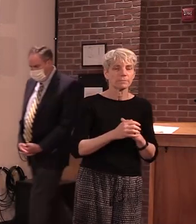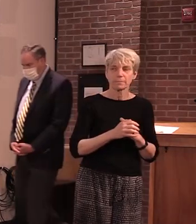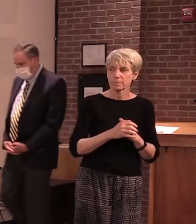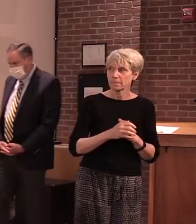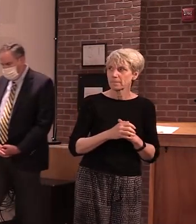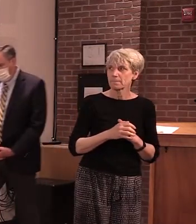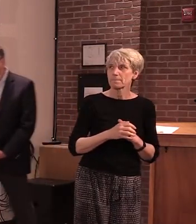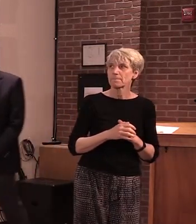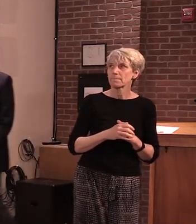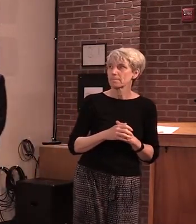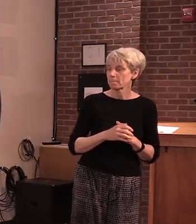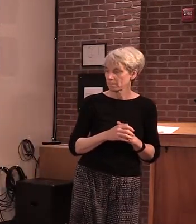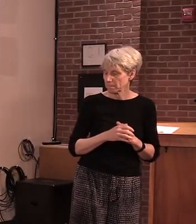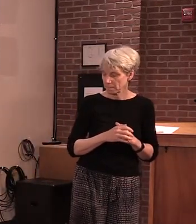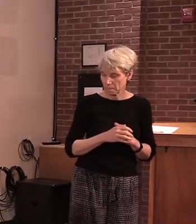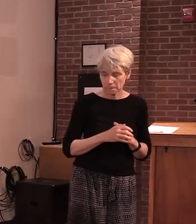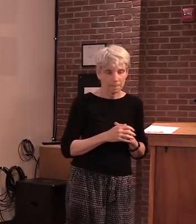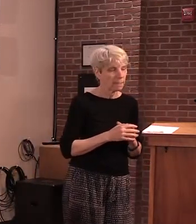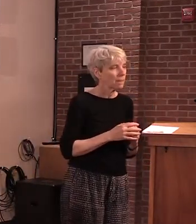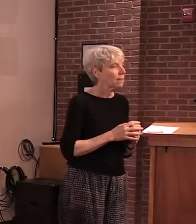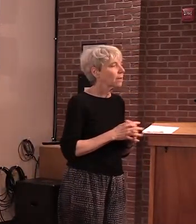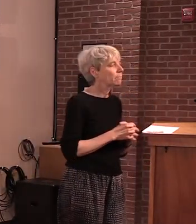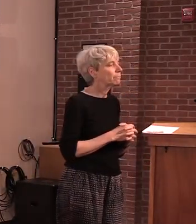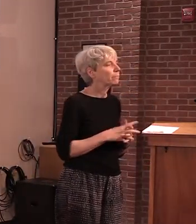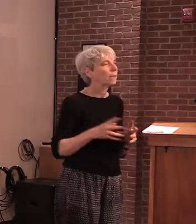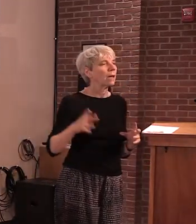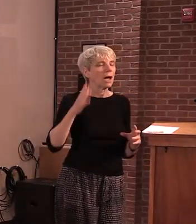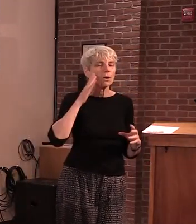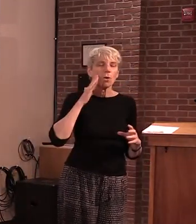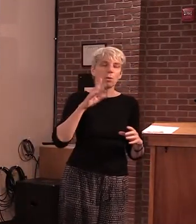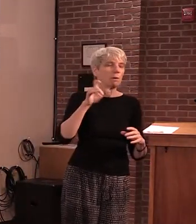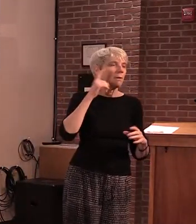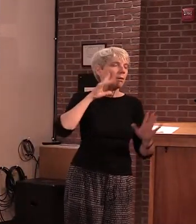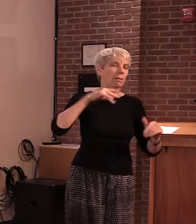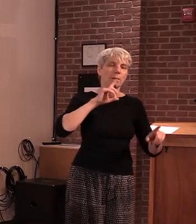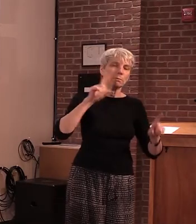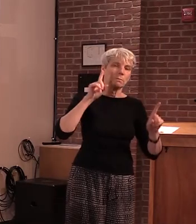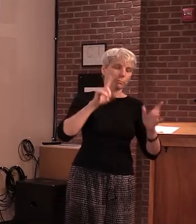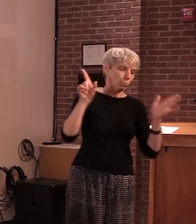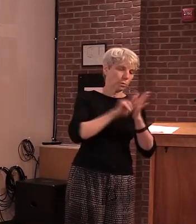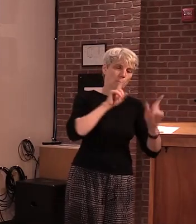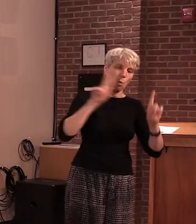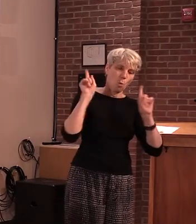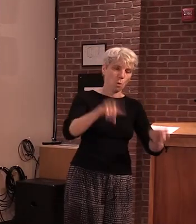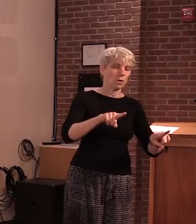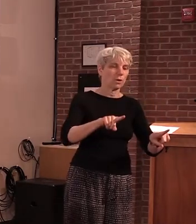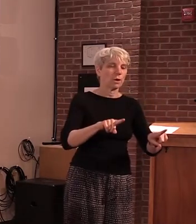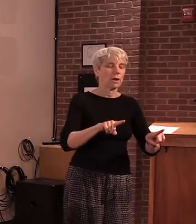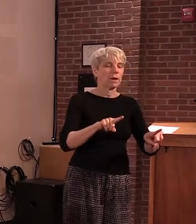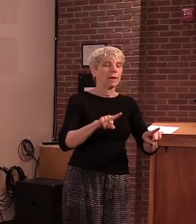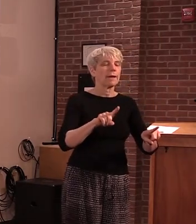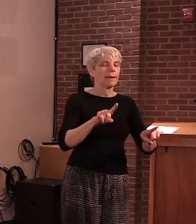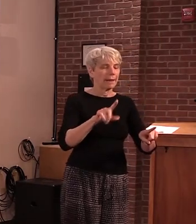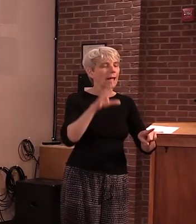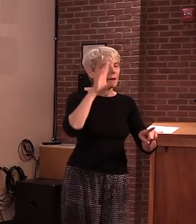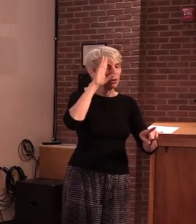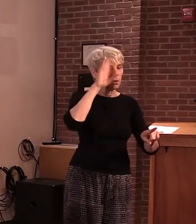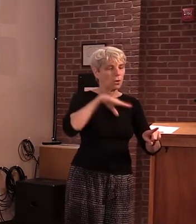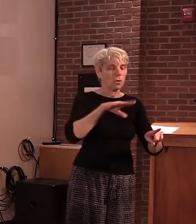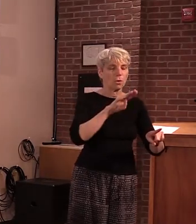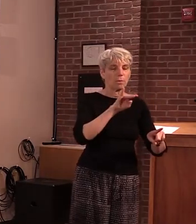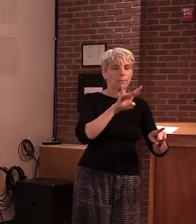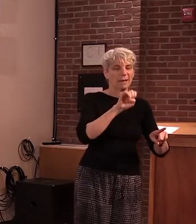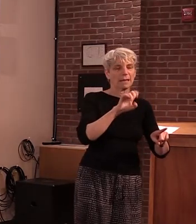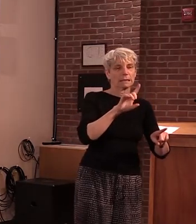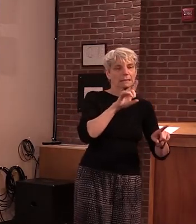hasn't even been published yet, and some of this was addressed with Mike's questions earlier, but will